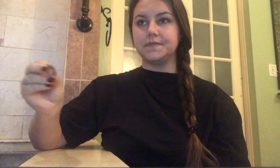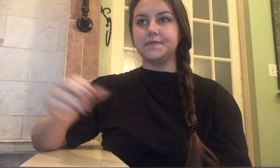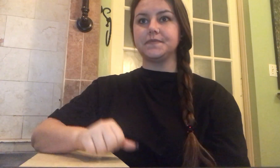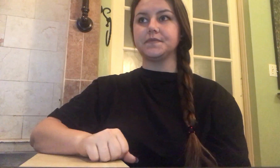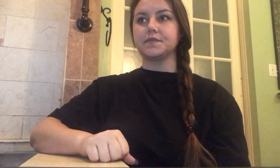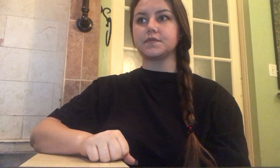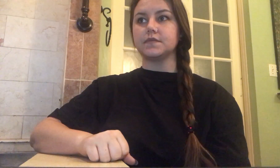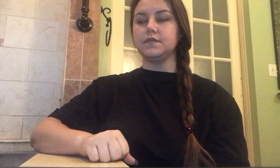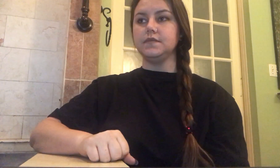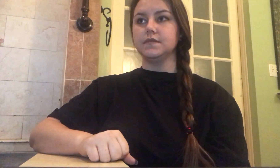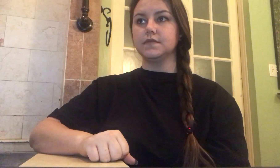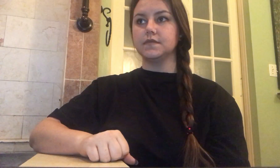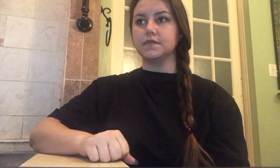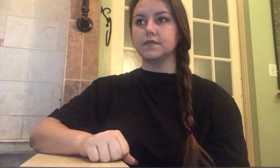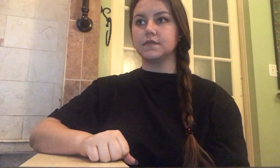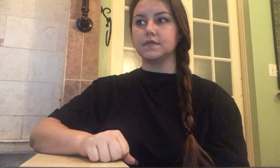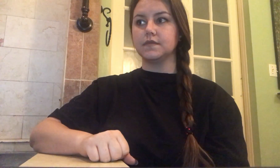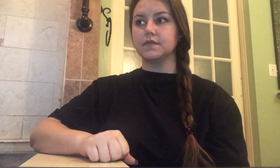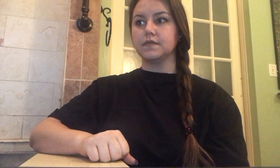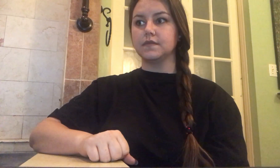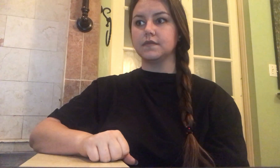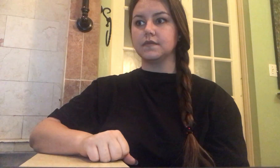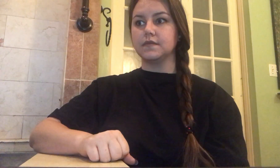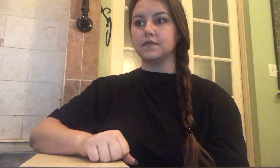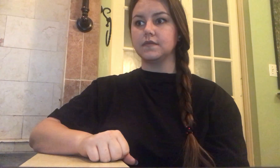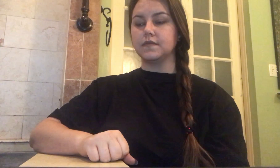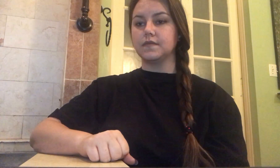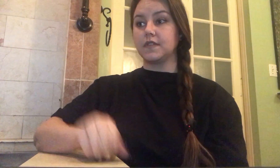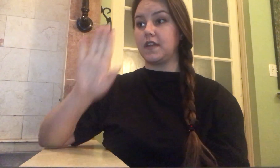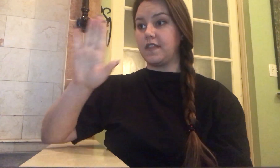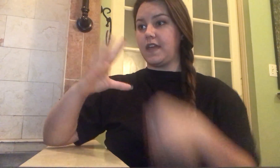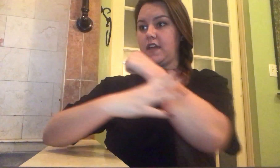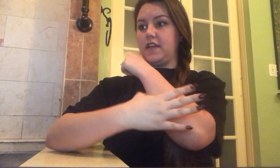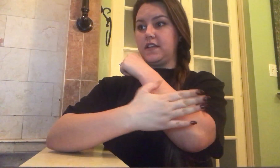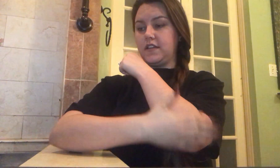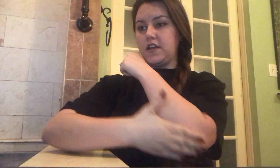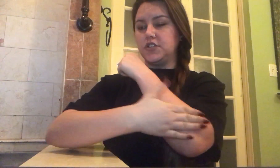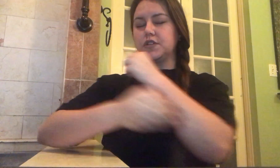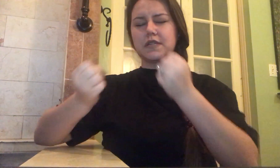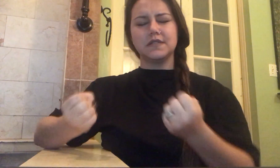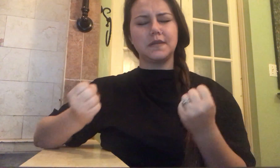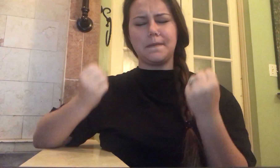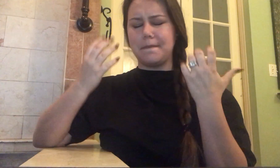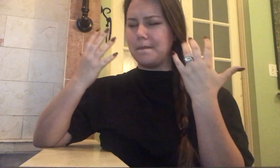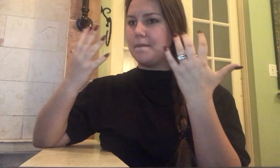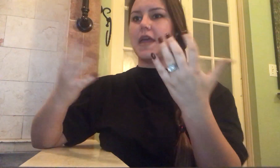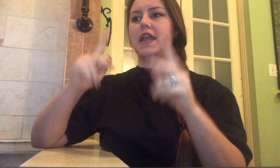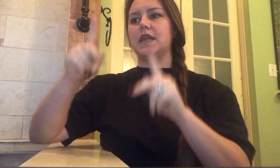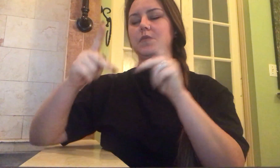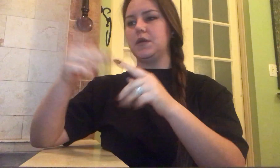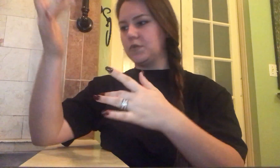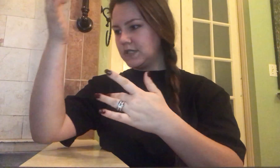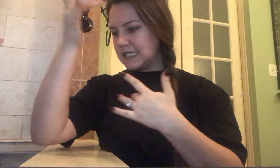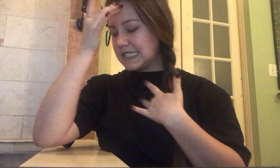country. So if you were sick, you were completely out of luck. And there was such a greater need than our